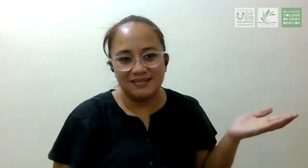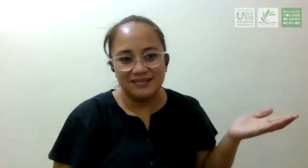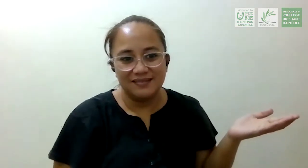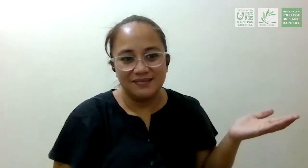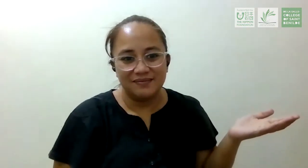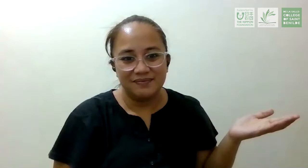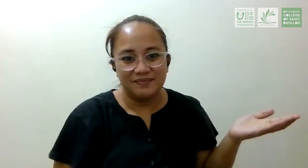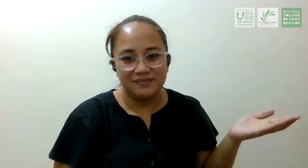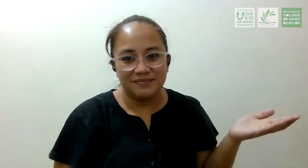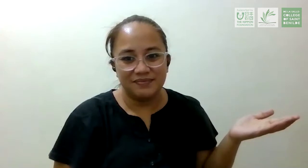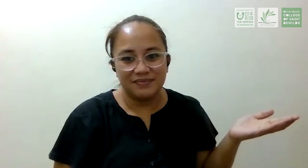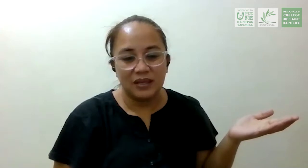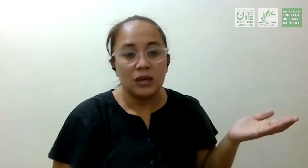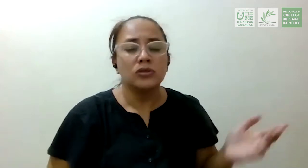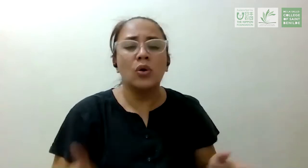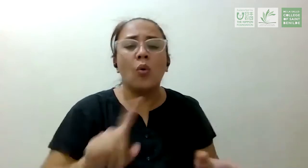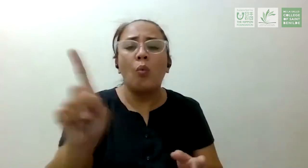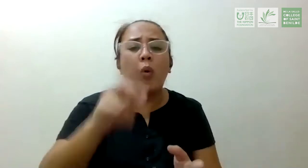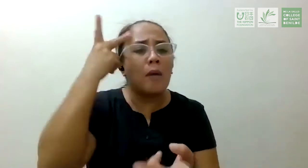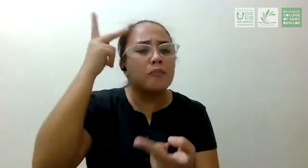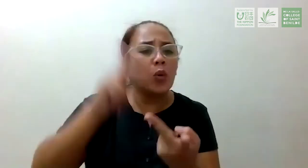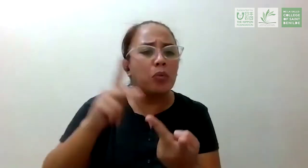So what is your purpose for teaching?